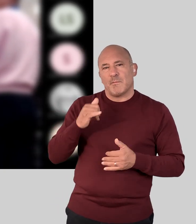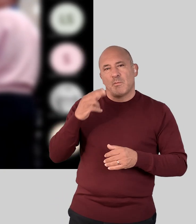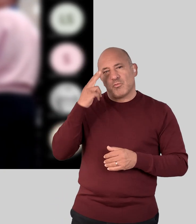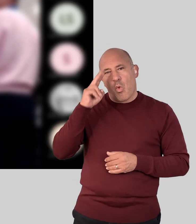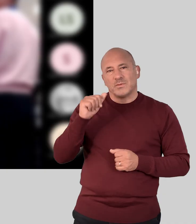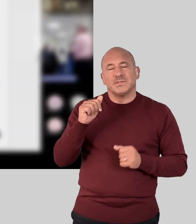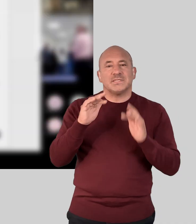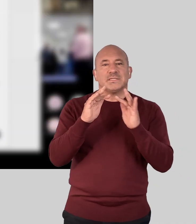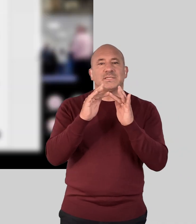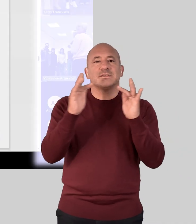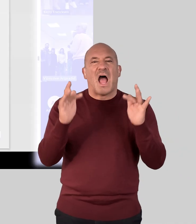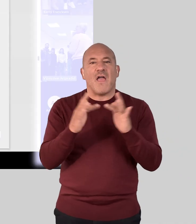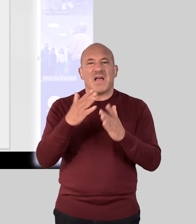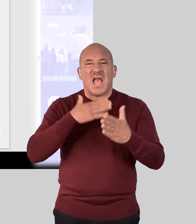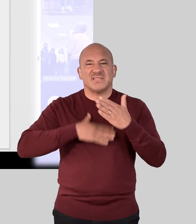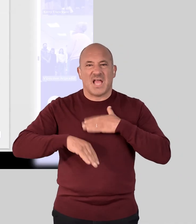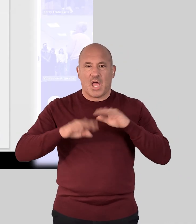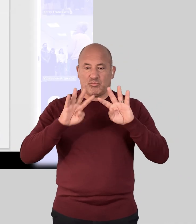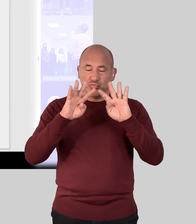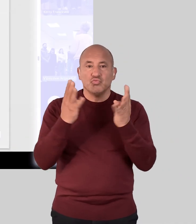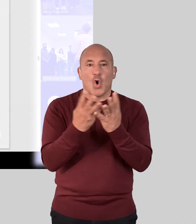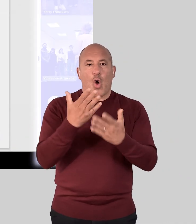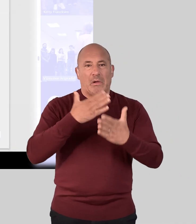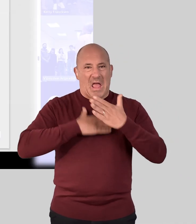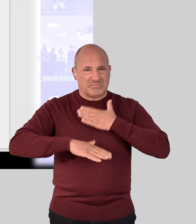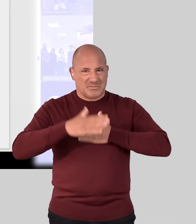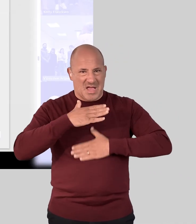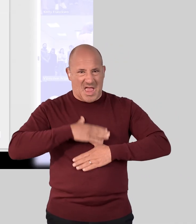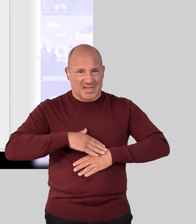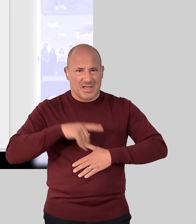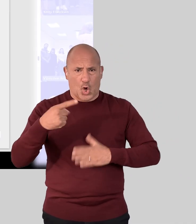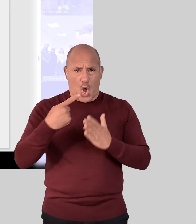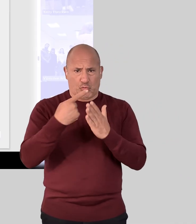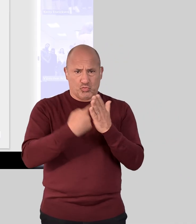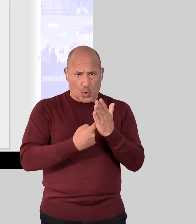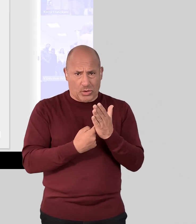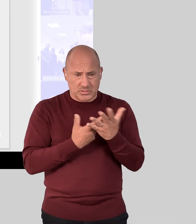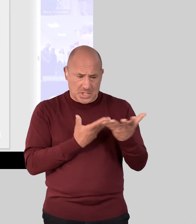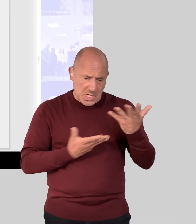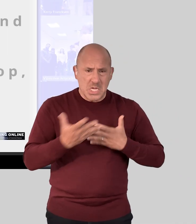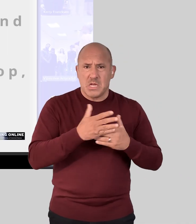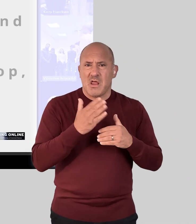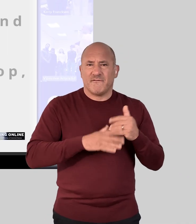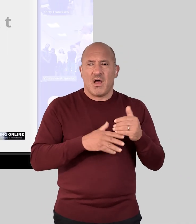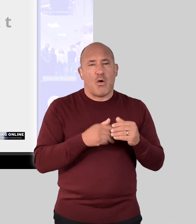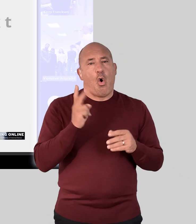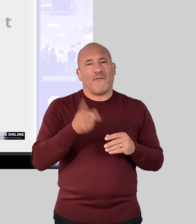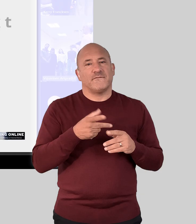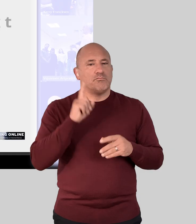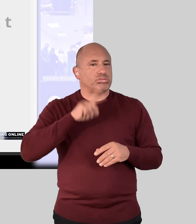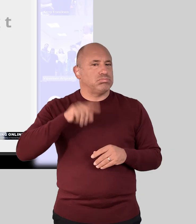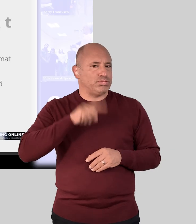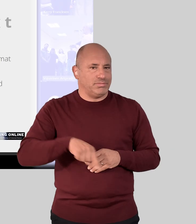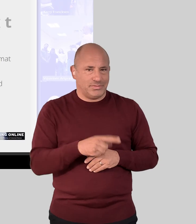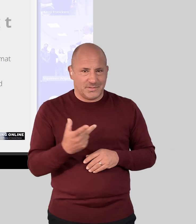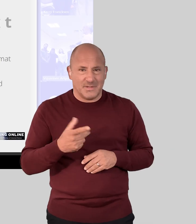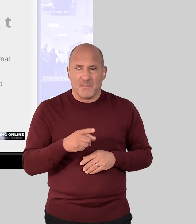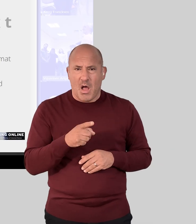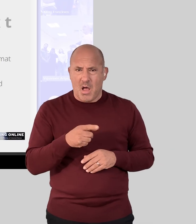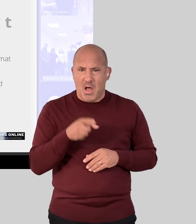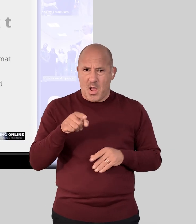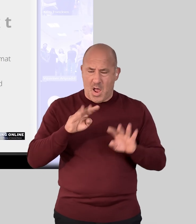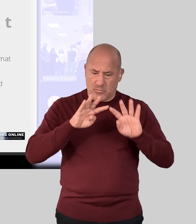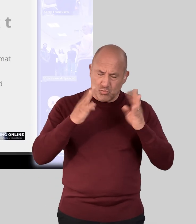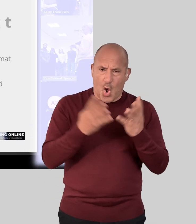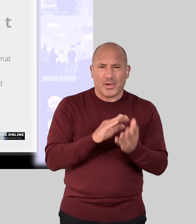up, these sometimes are called cipher etiquette, or circle etiquette, and they are